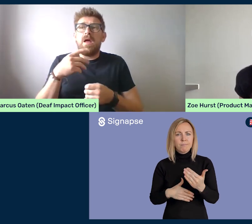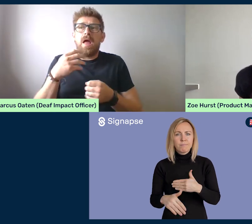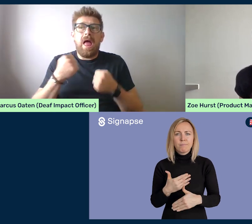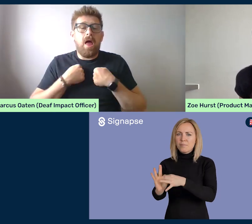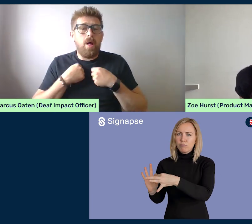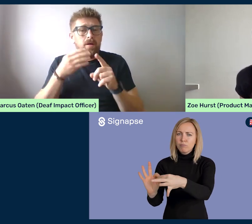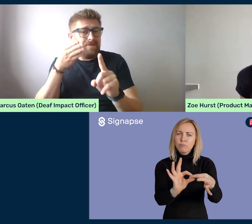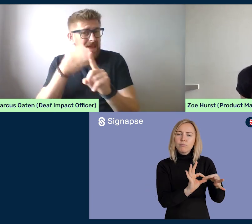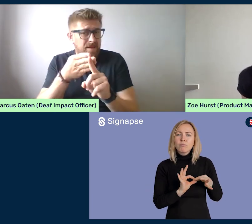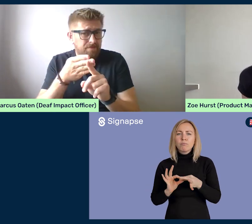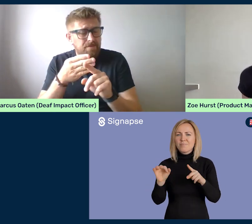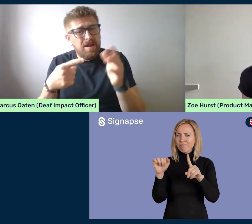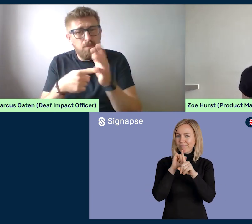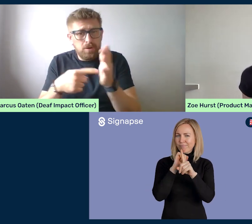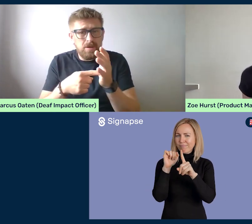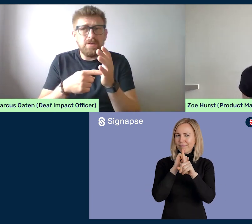Yeah,